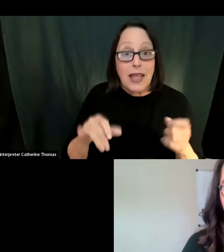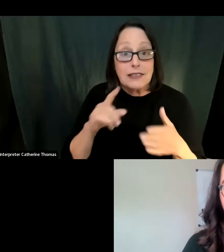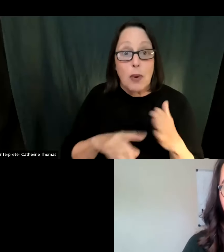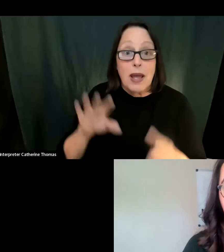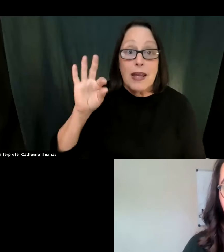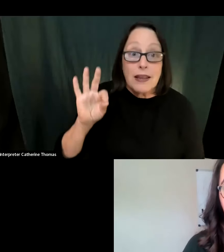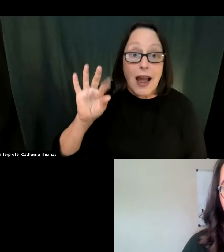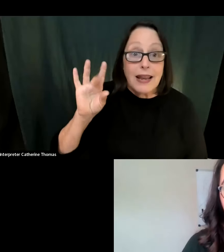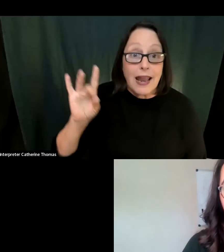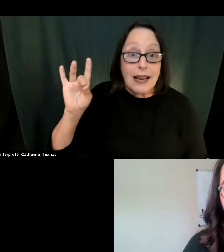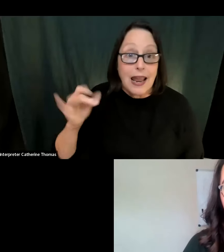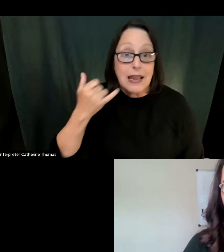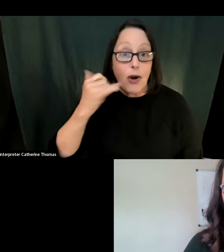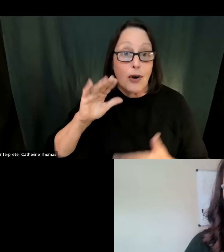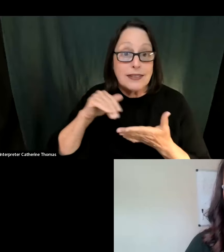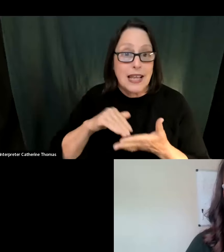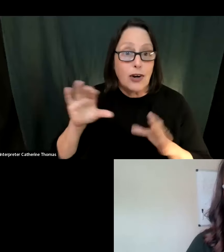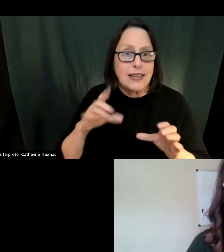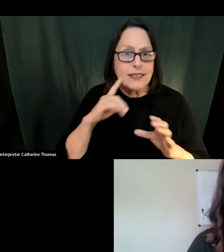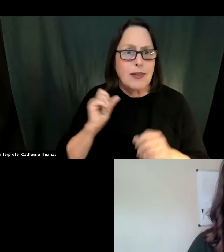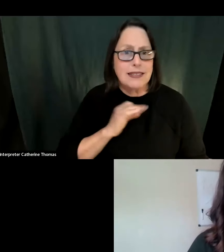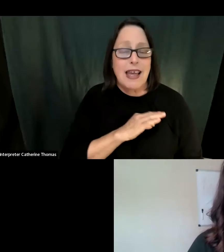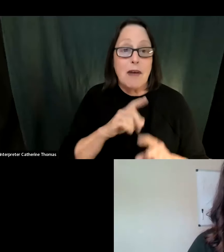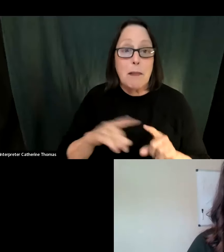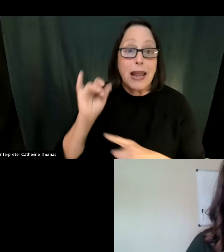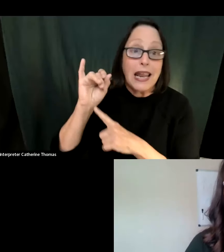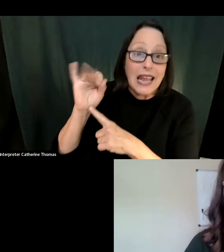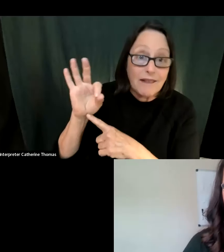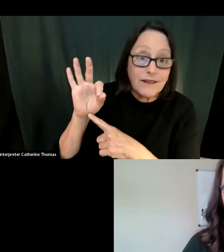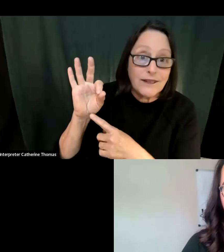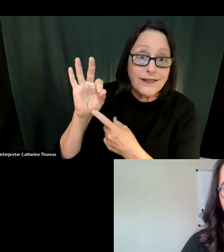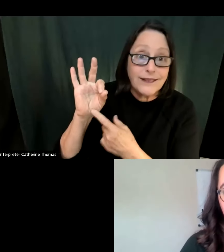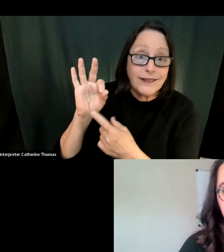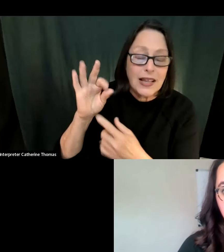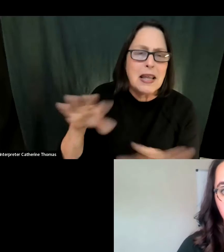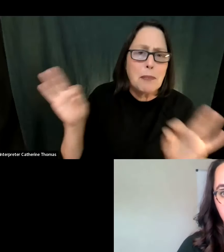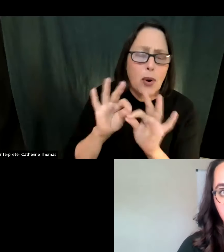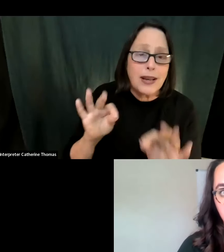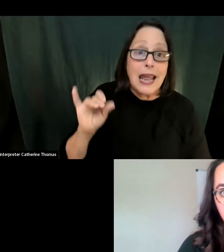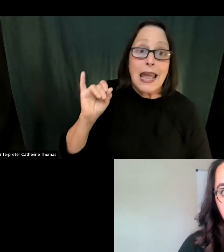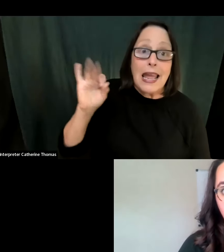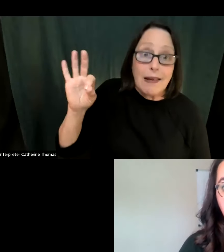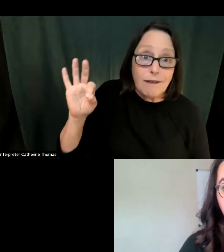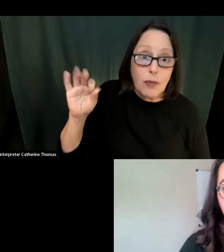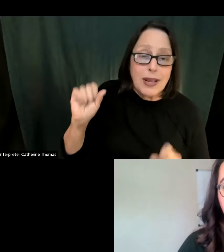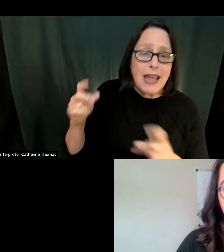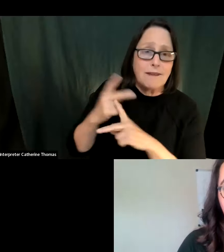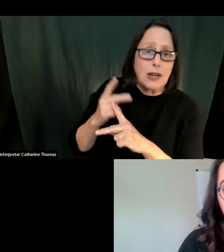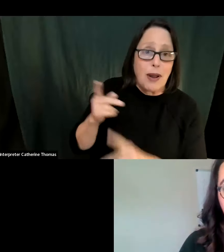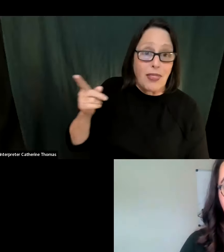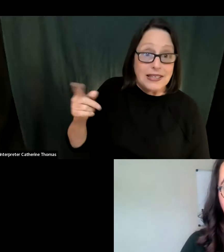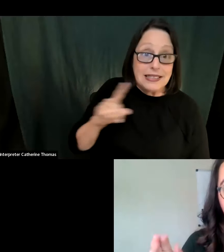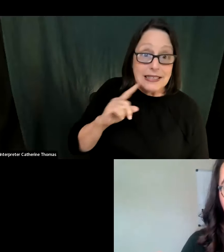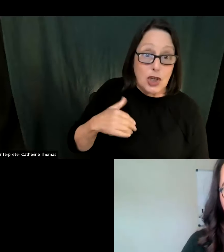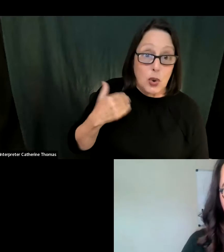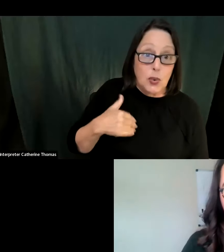for their staff. But the if is pulling a heavy load there, that like, if we were able to find out that this is a youth, we could